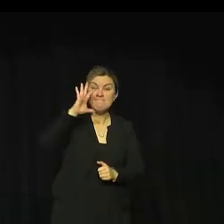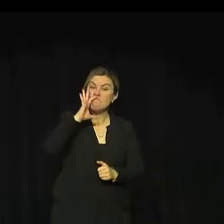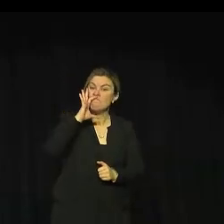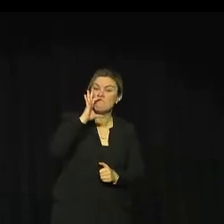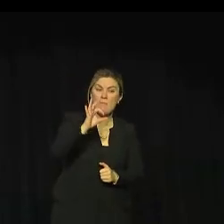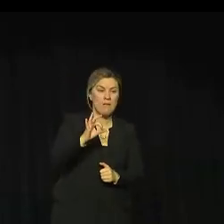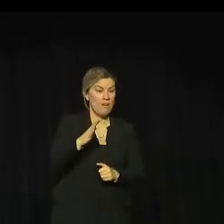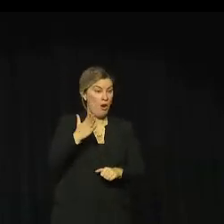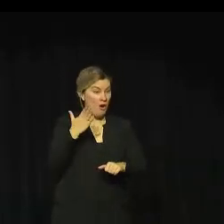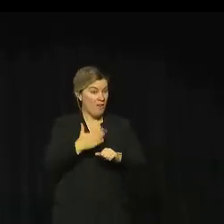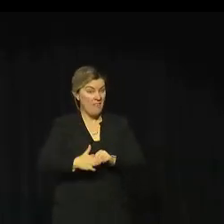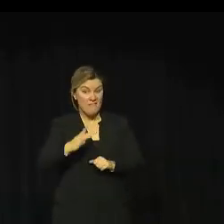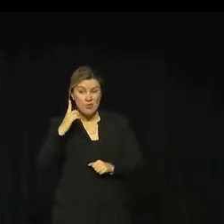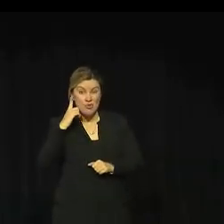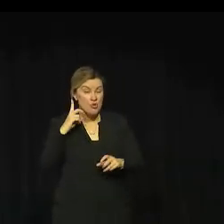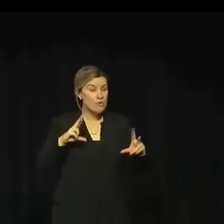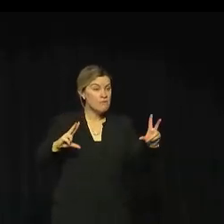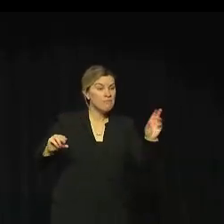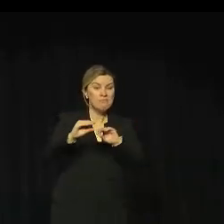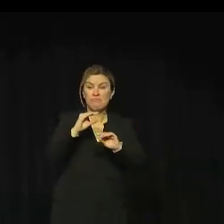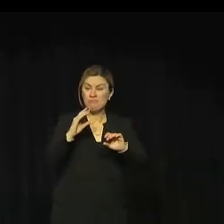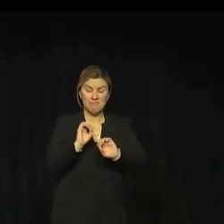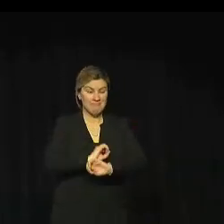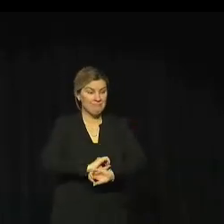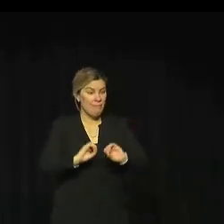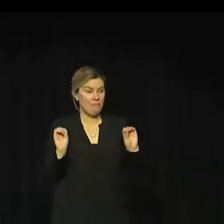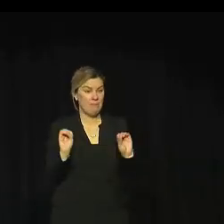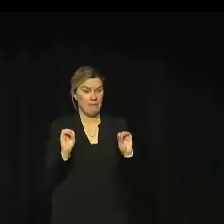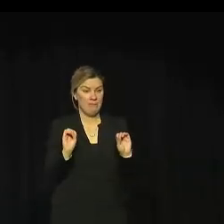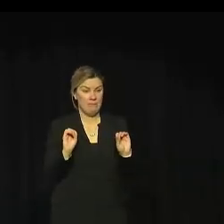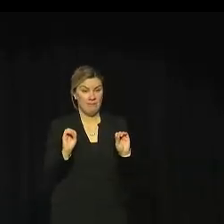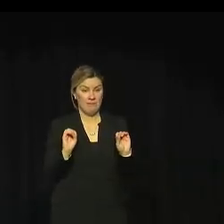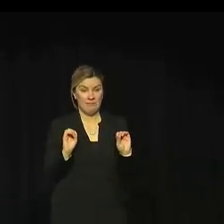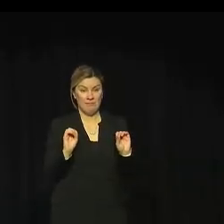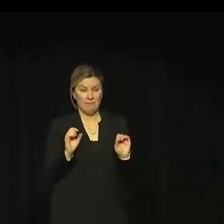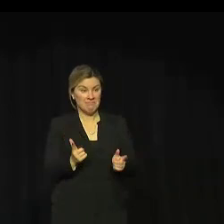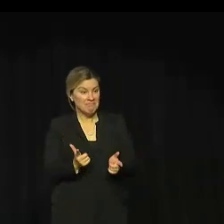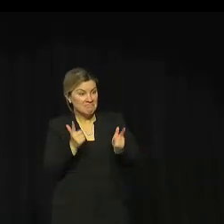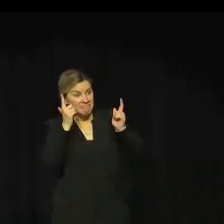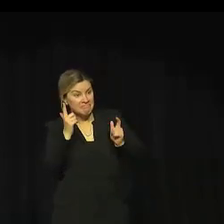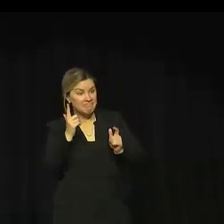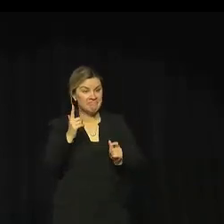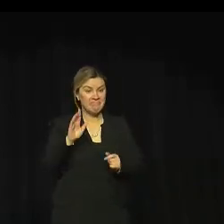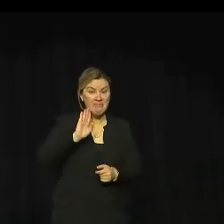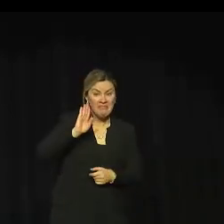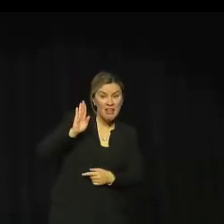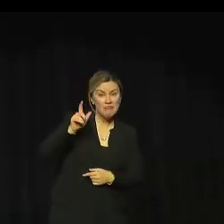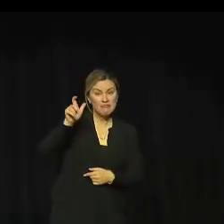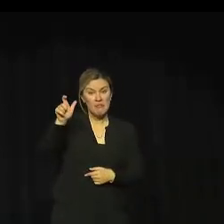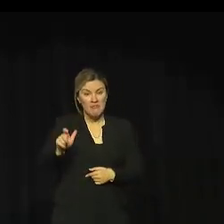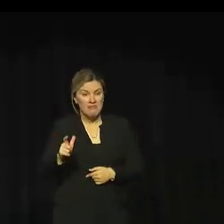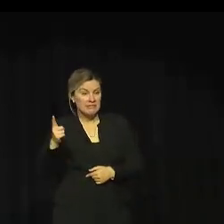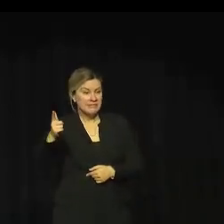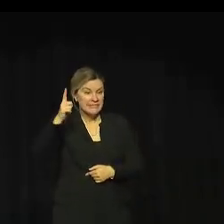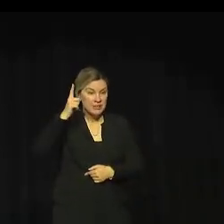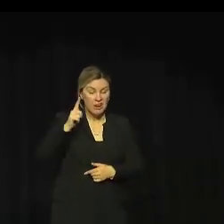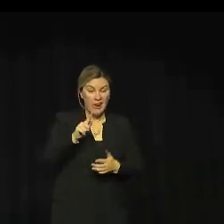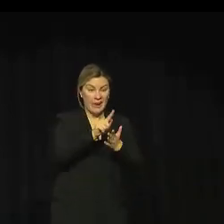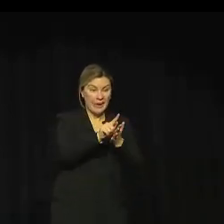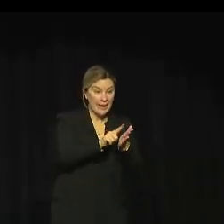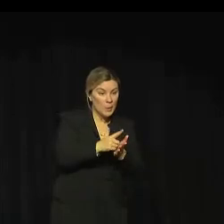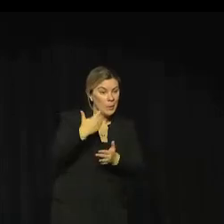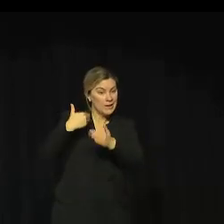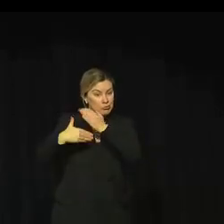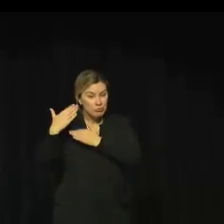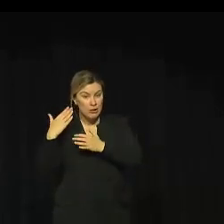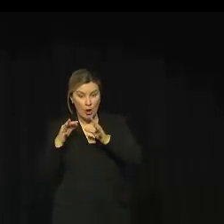Never heard a word about it. No lecturer in legal history or in any other subject, in property law, least